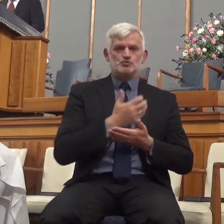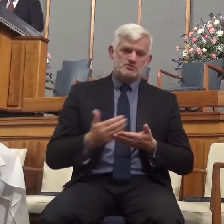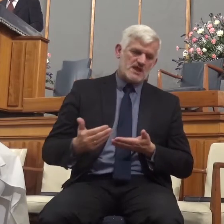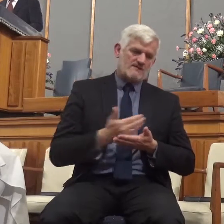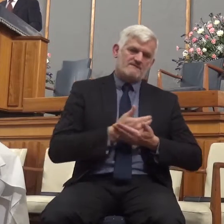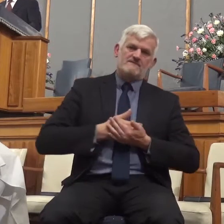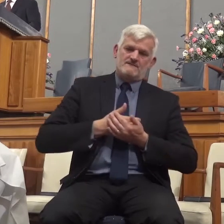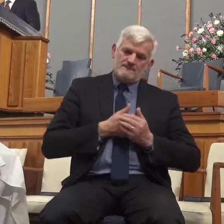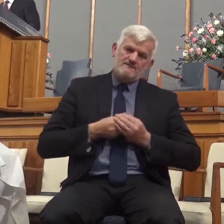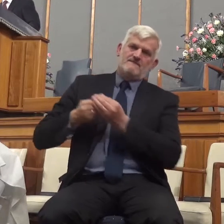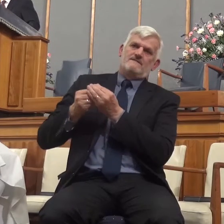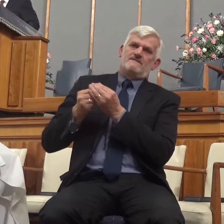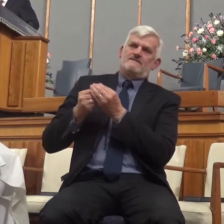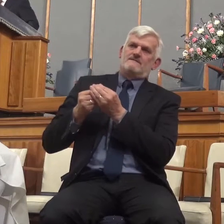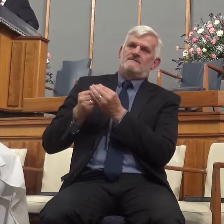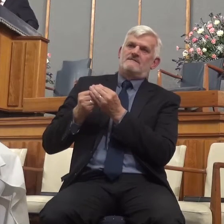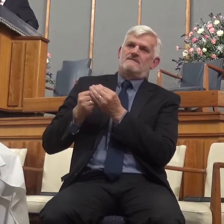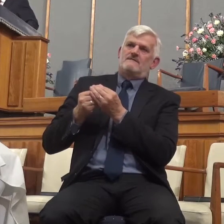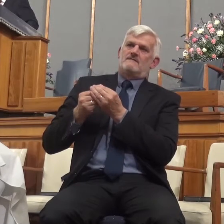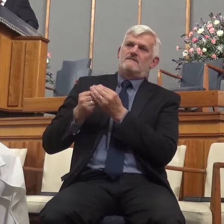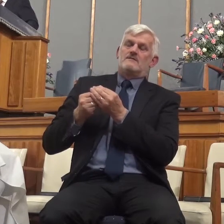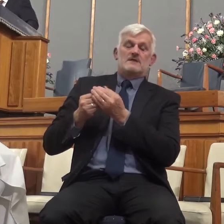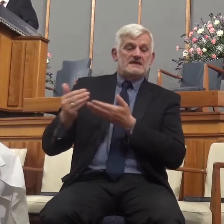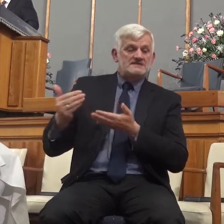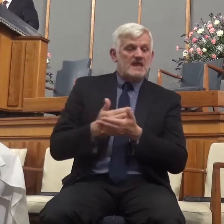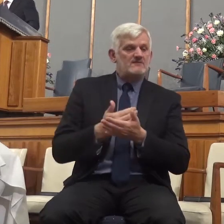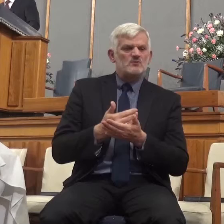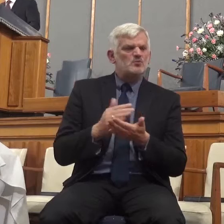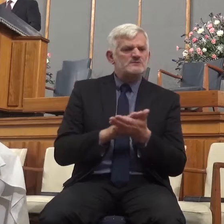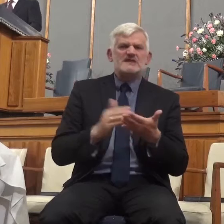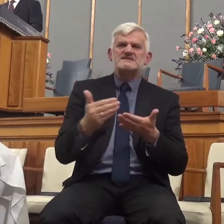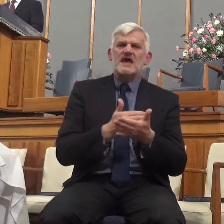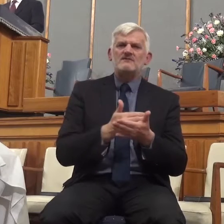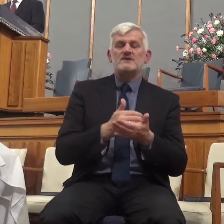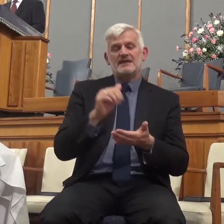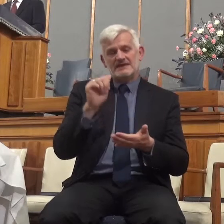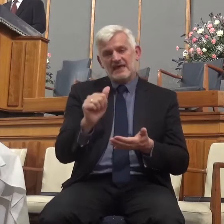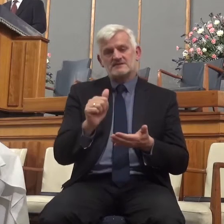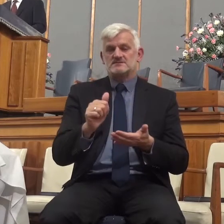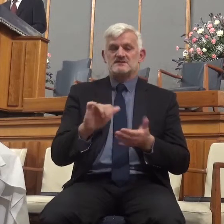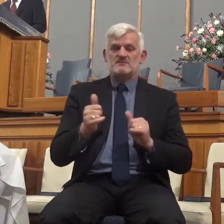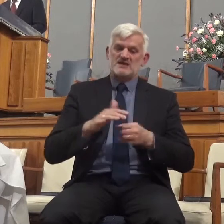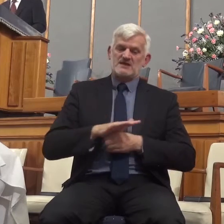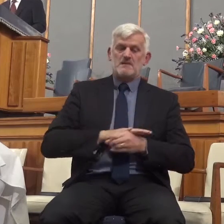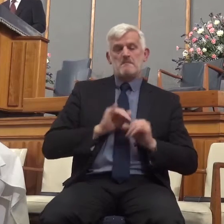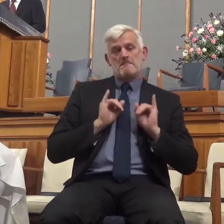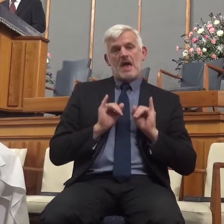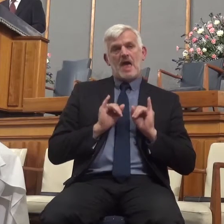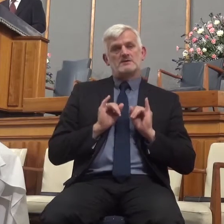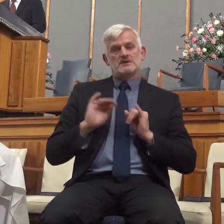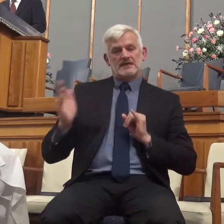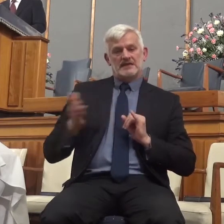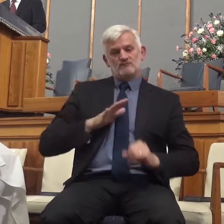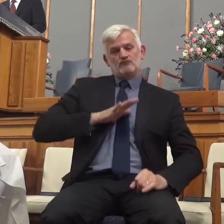He delivers people even in their earthly circumstances and gives them great relief, escapes